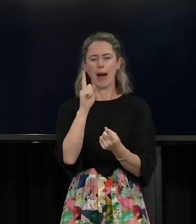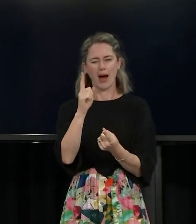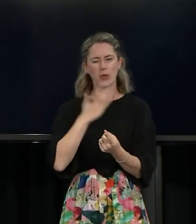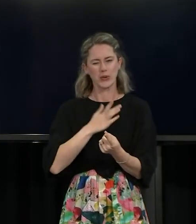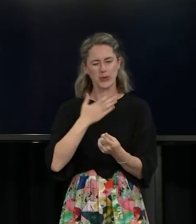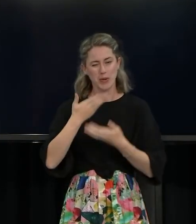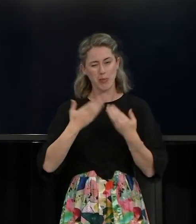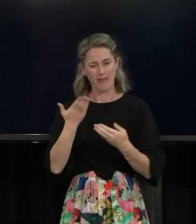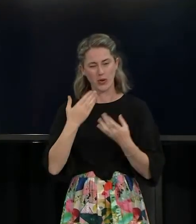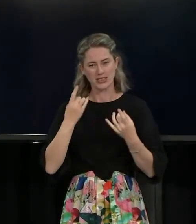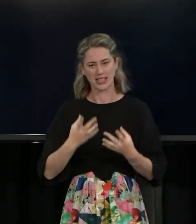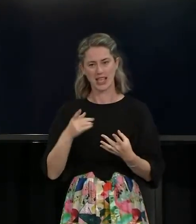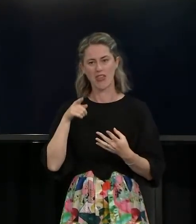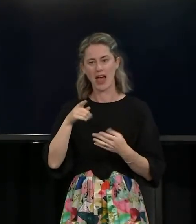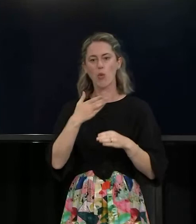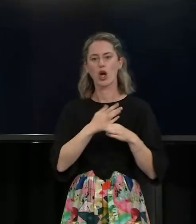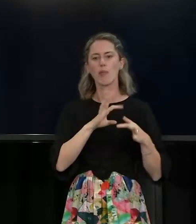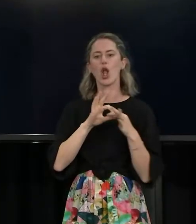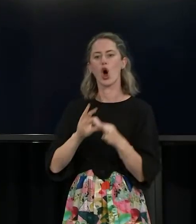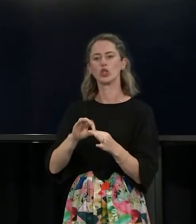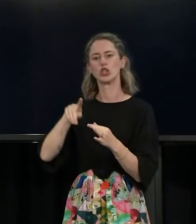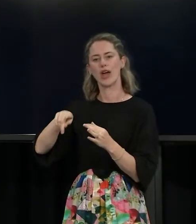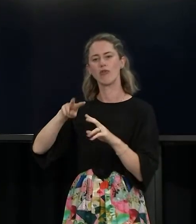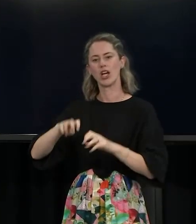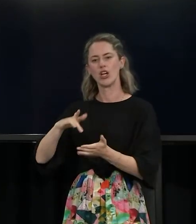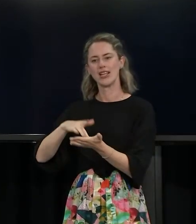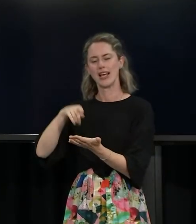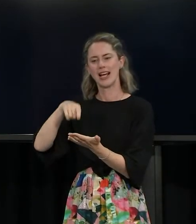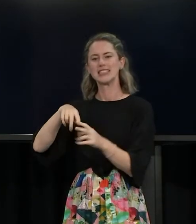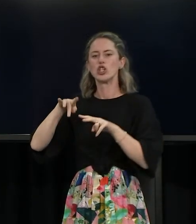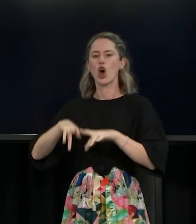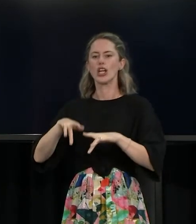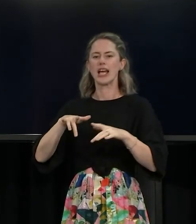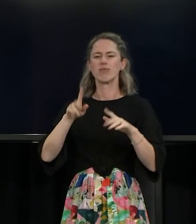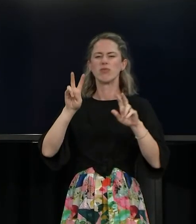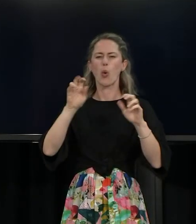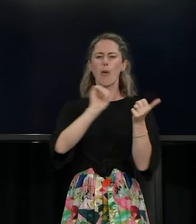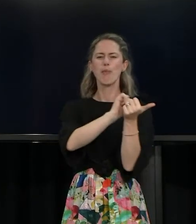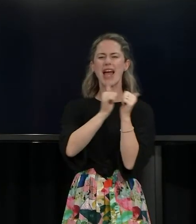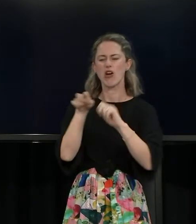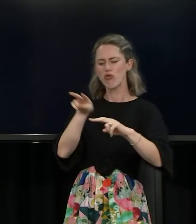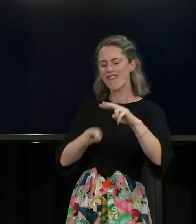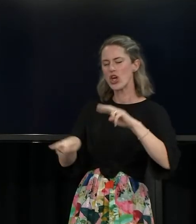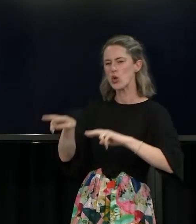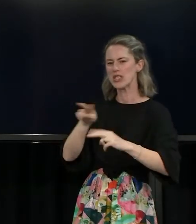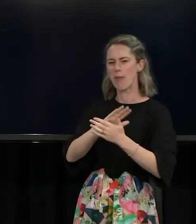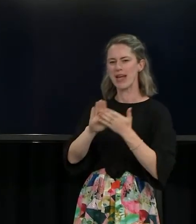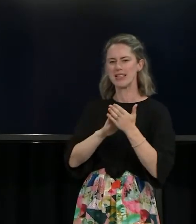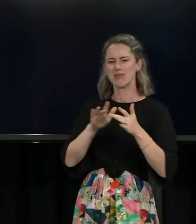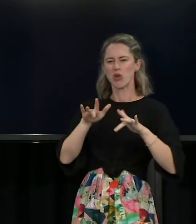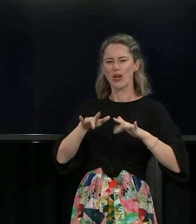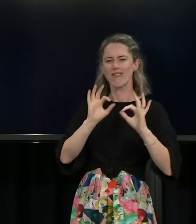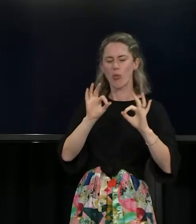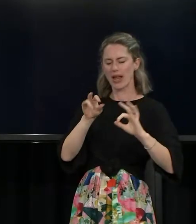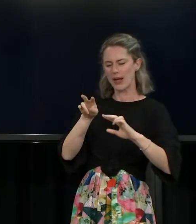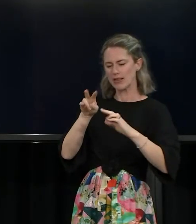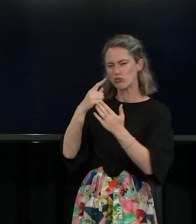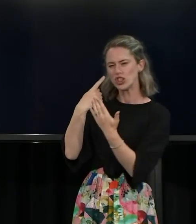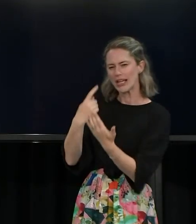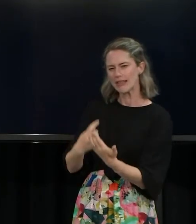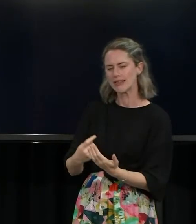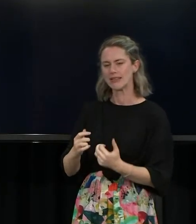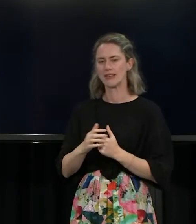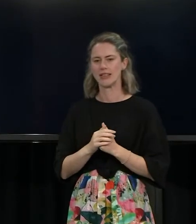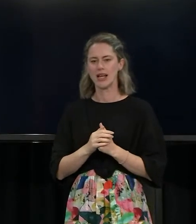shared. It does belong to TPM, and it is yet to be peer reviewed. It also does not represent an